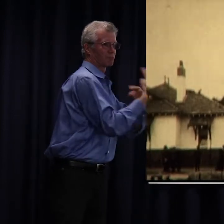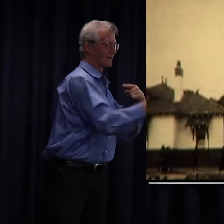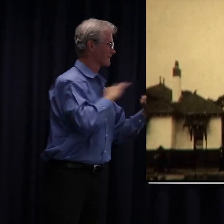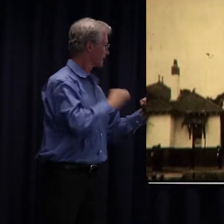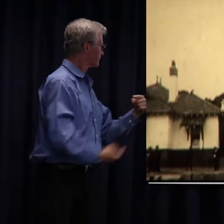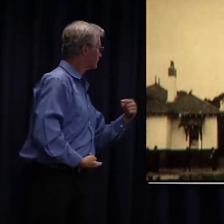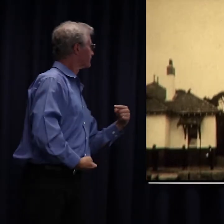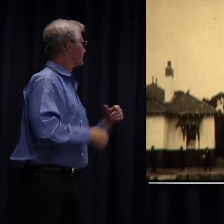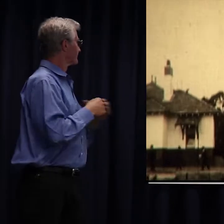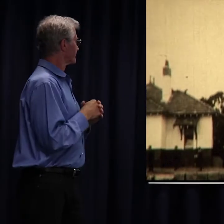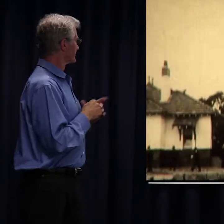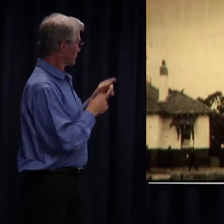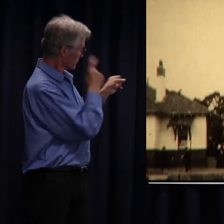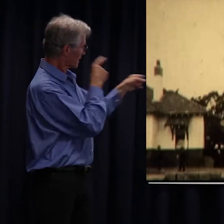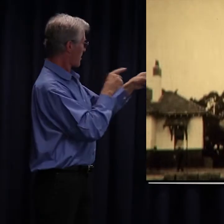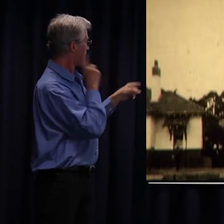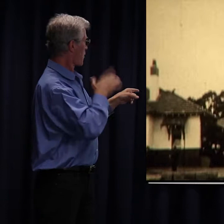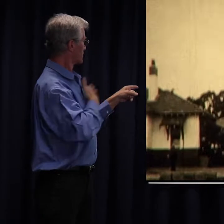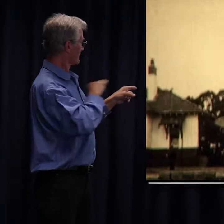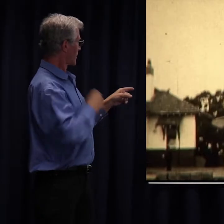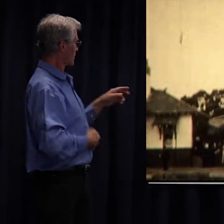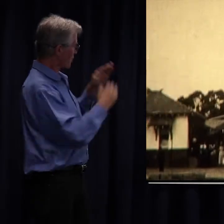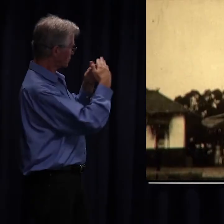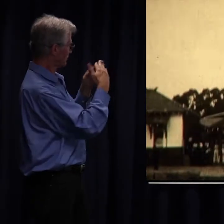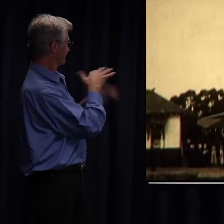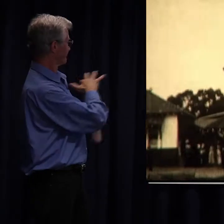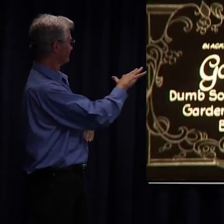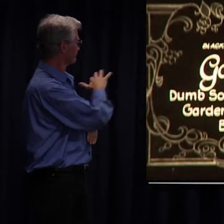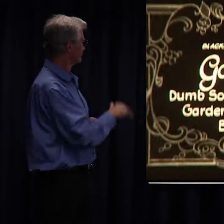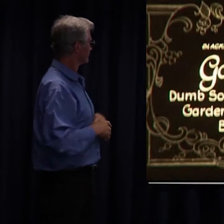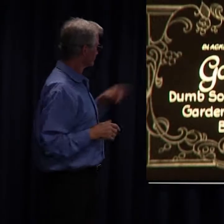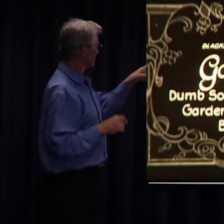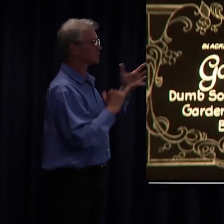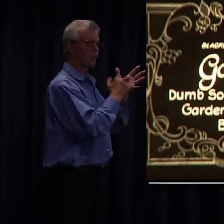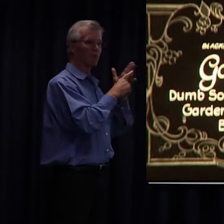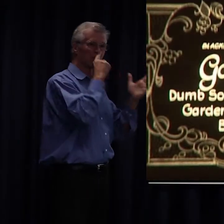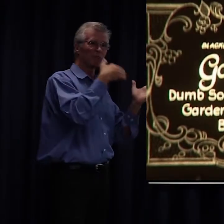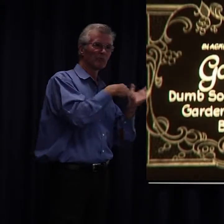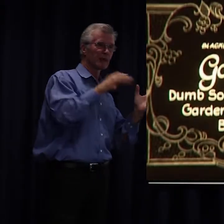a lake, and then next door, adjacent to that, was a flower